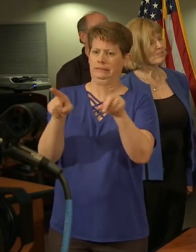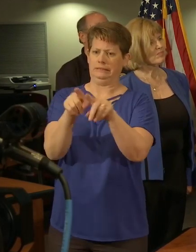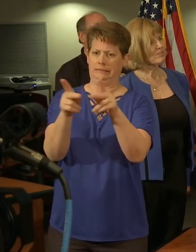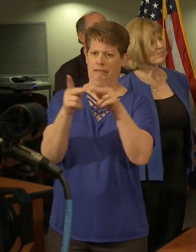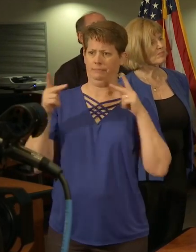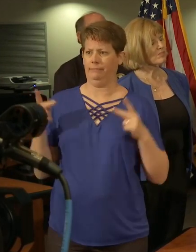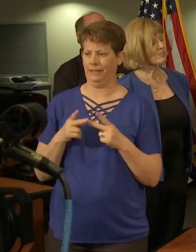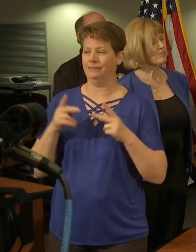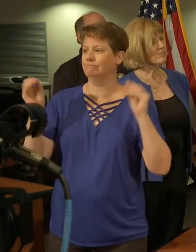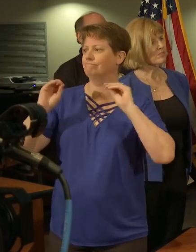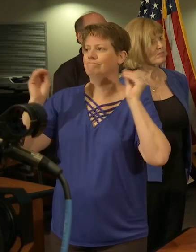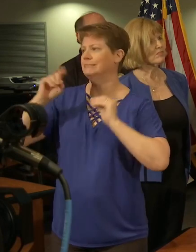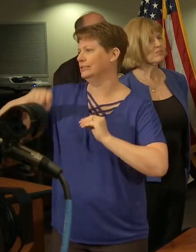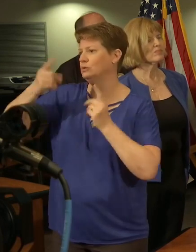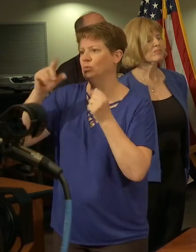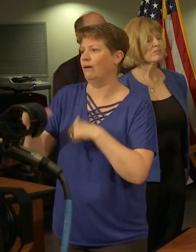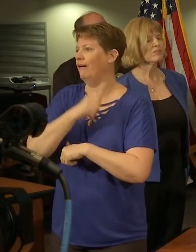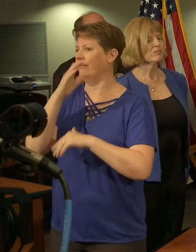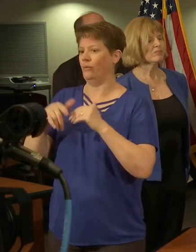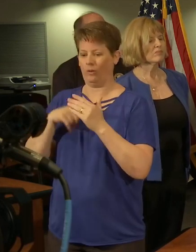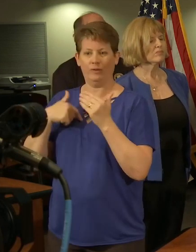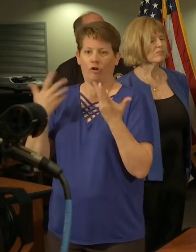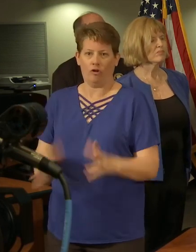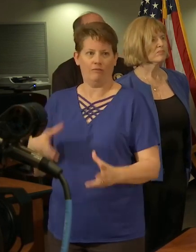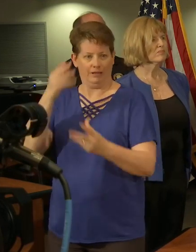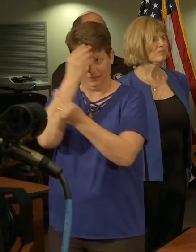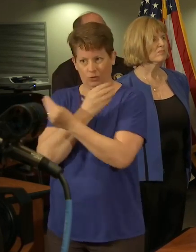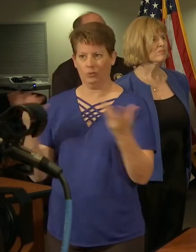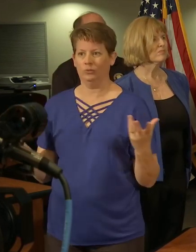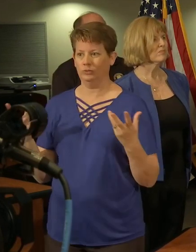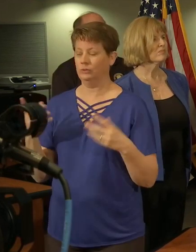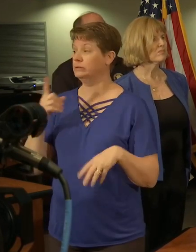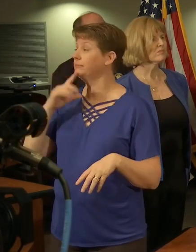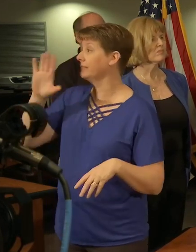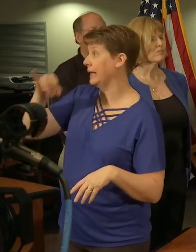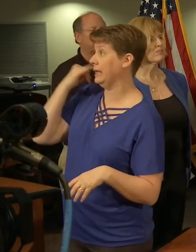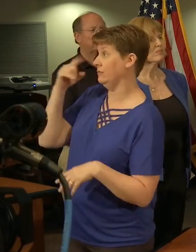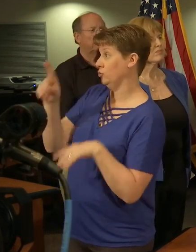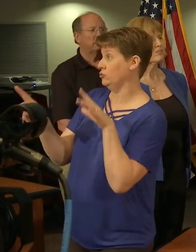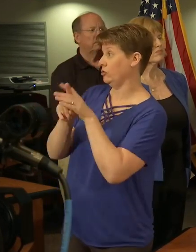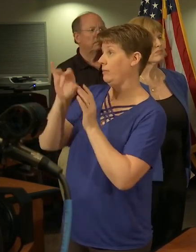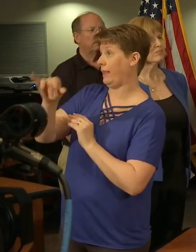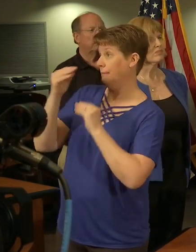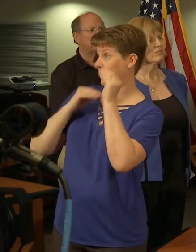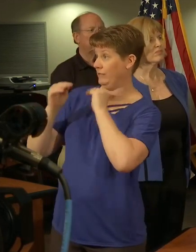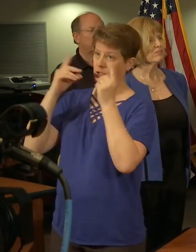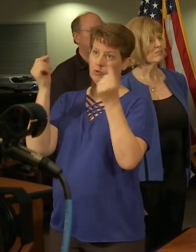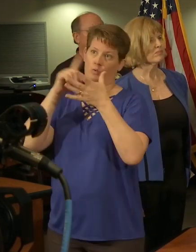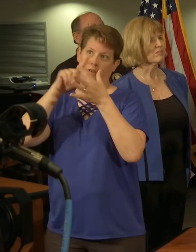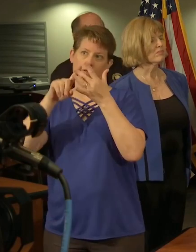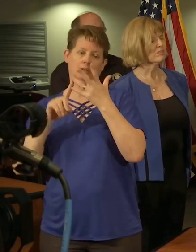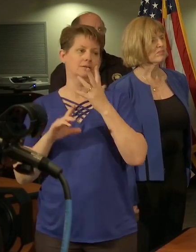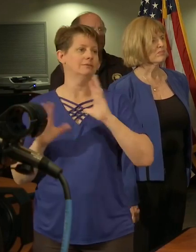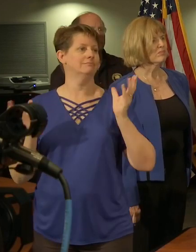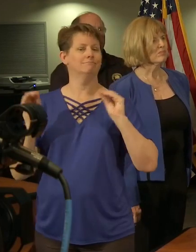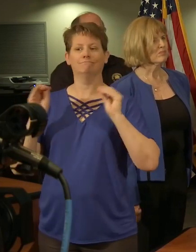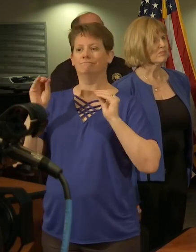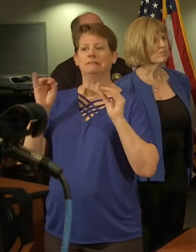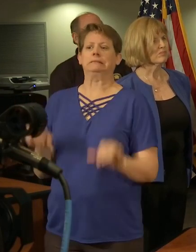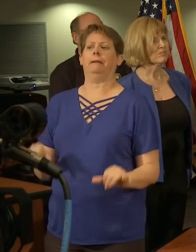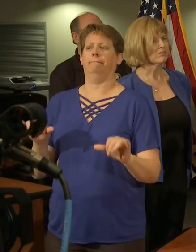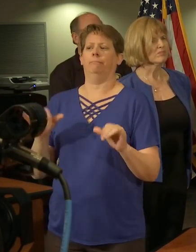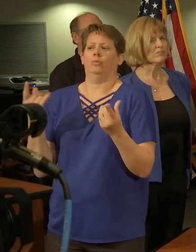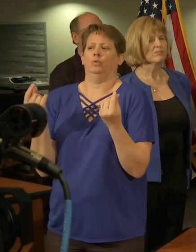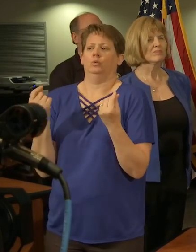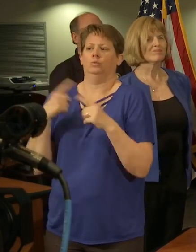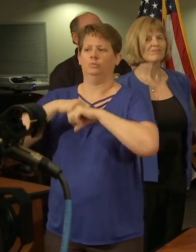been beyond what we've already recommended. And therefore, we don't say, if you are at the buffet, then you should do this, because there's nothing different for